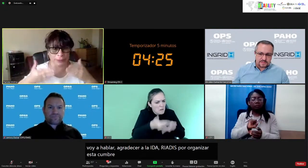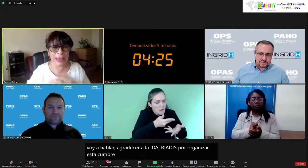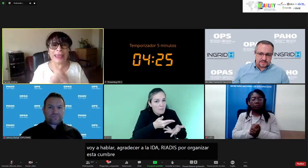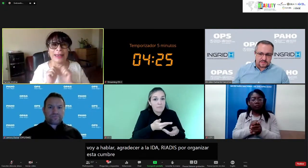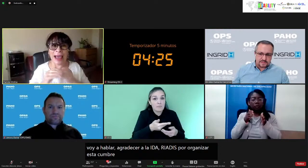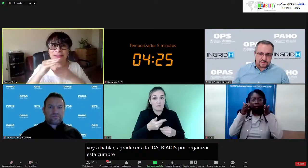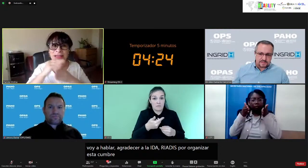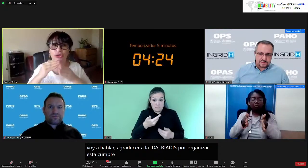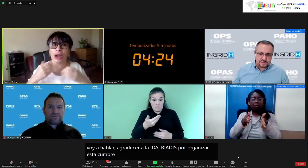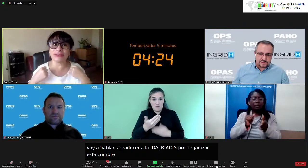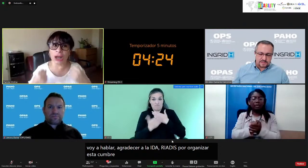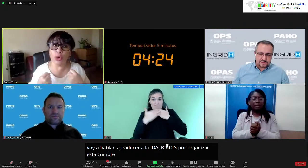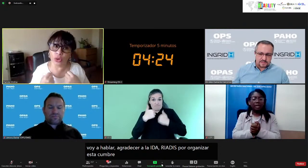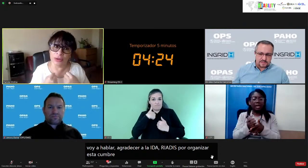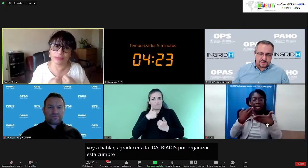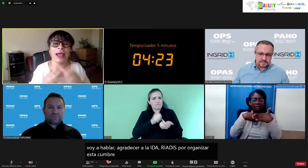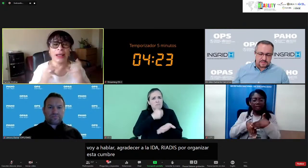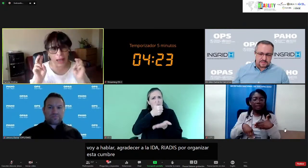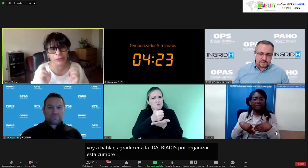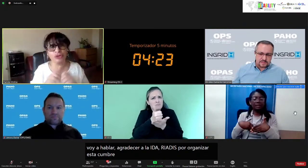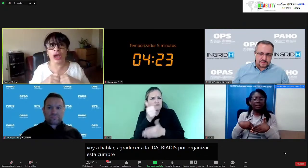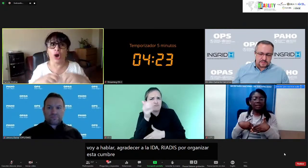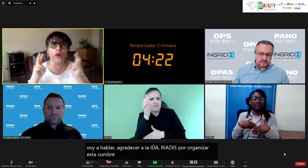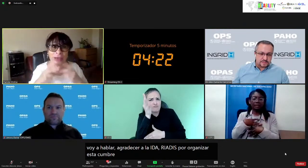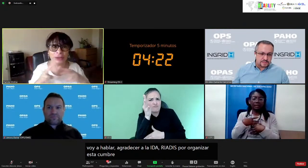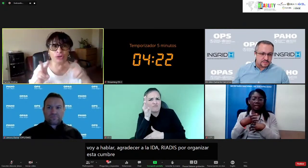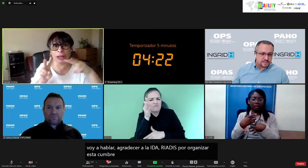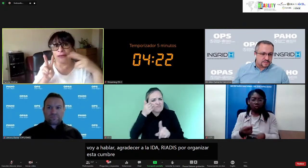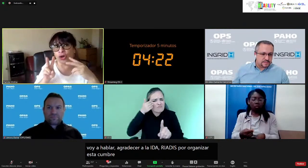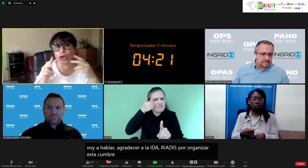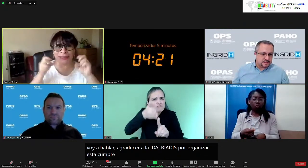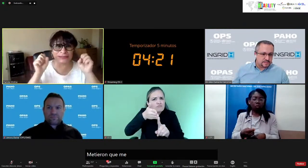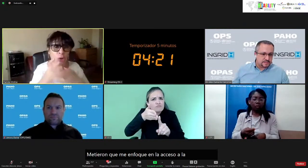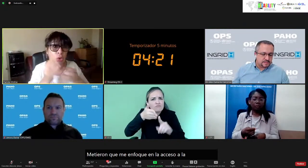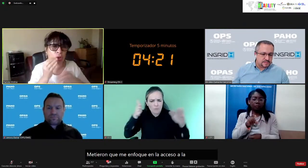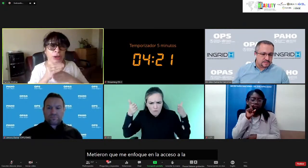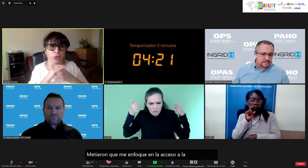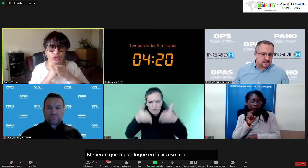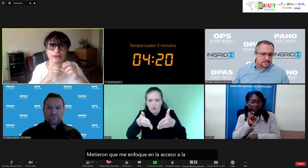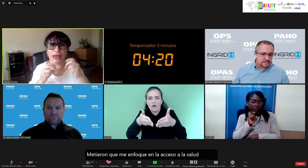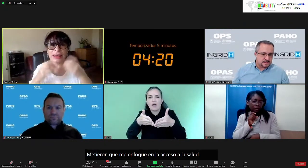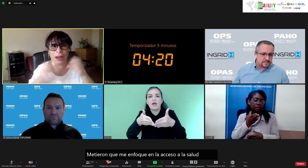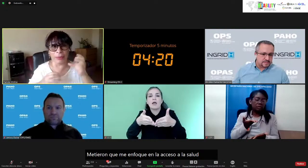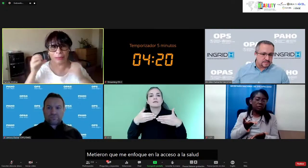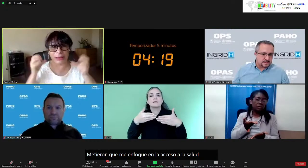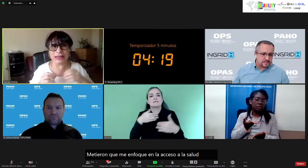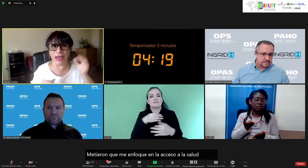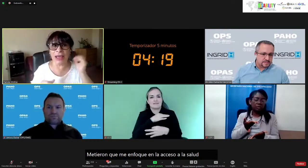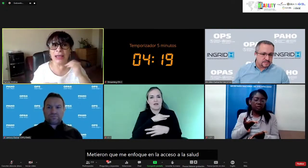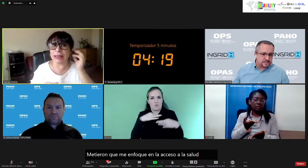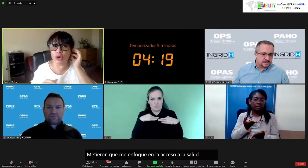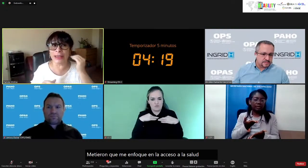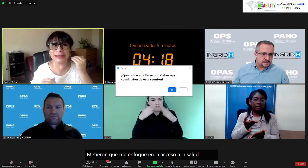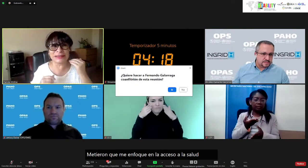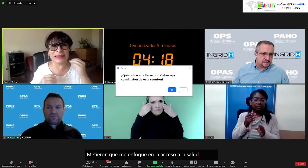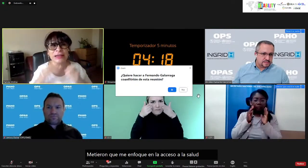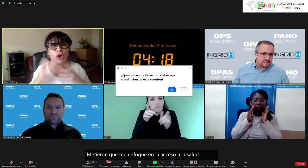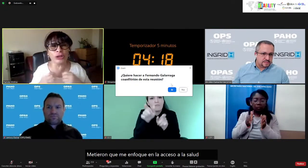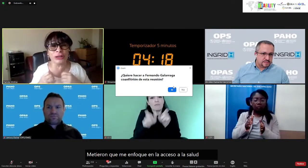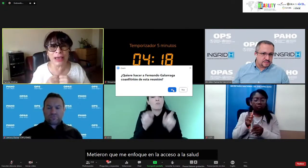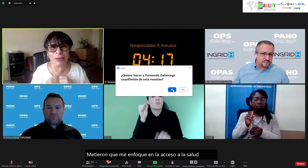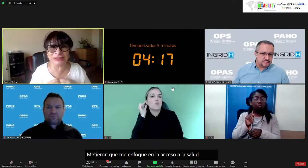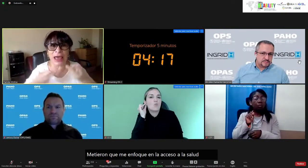where i was requested to focus on access to health or working on it from inclusive